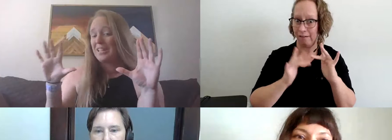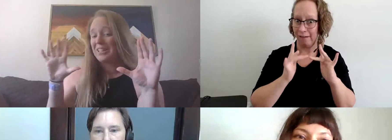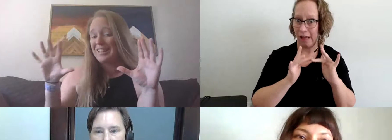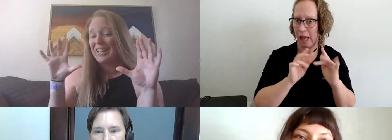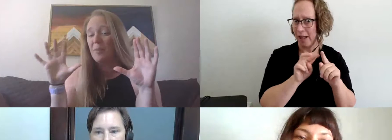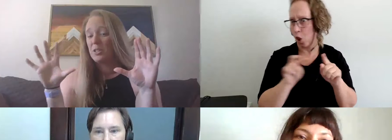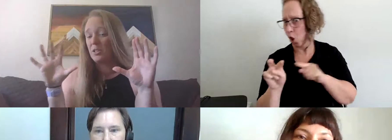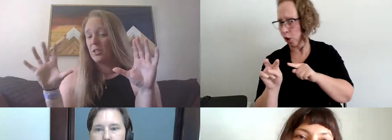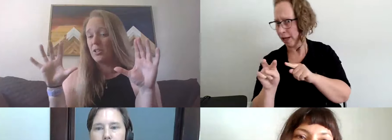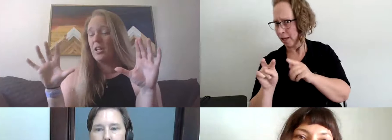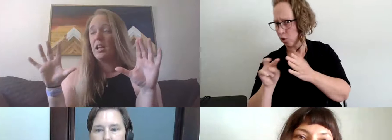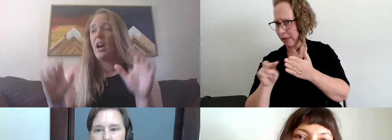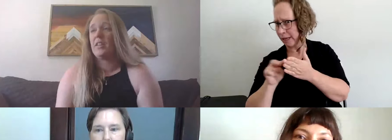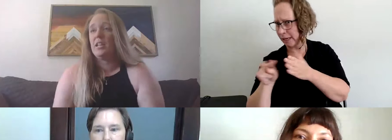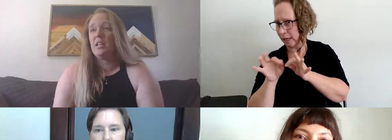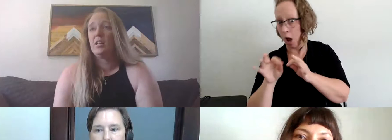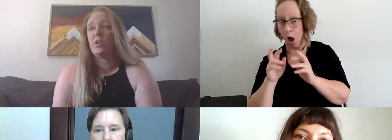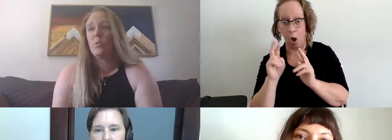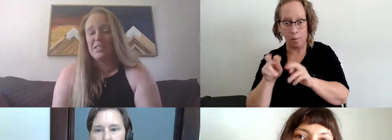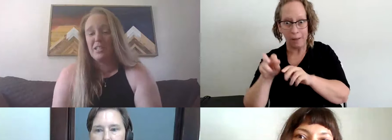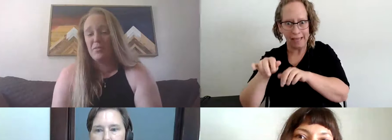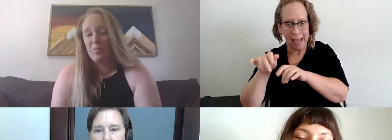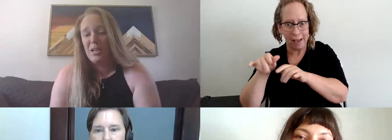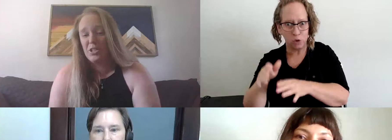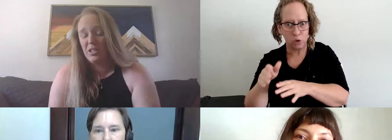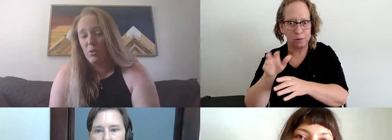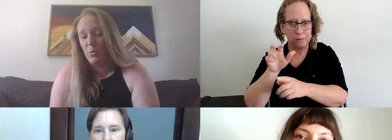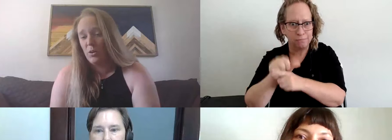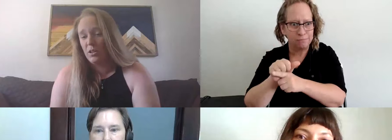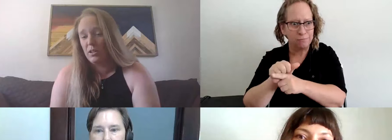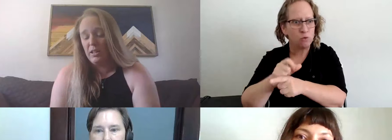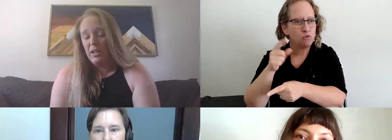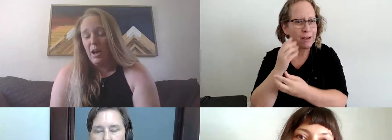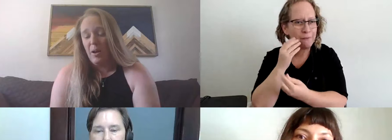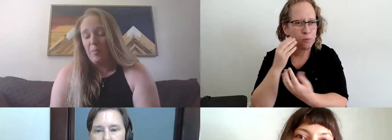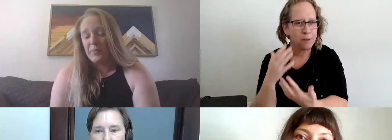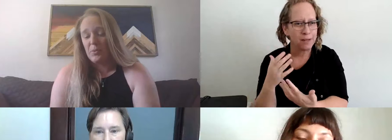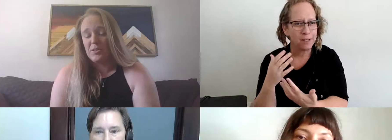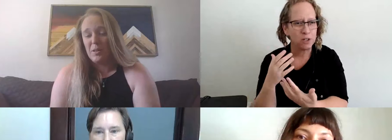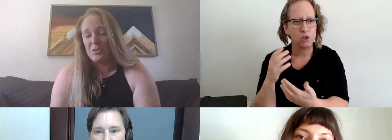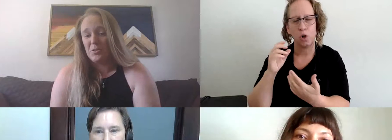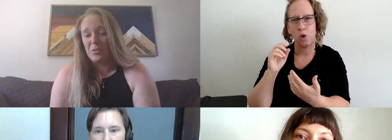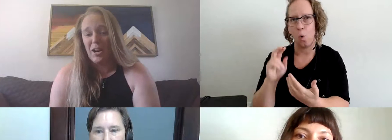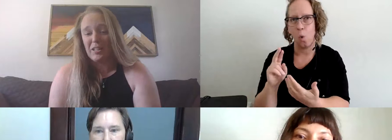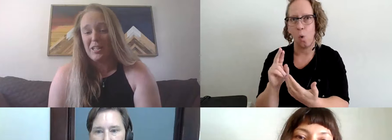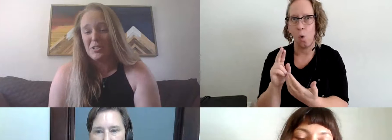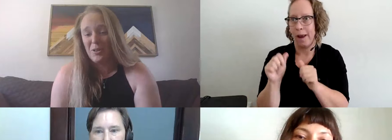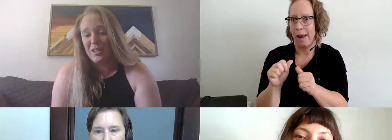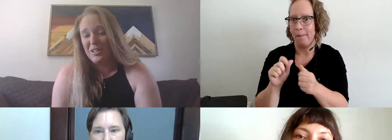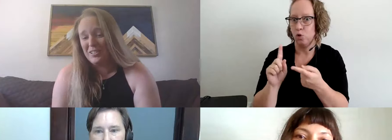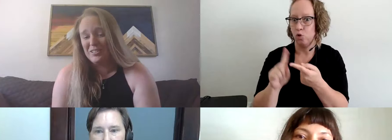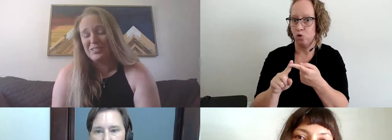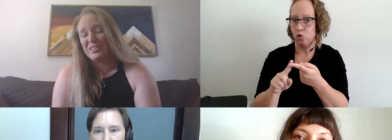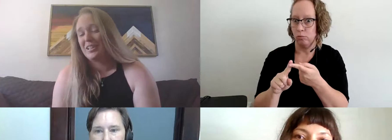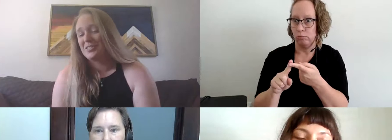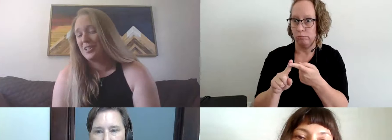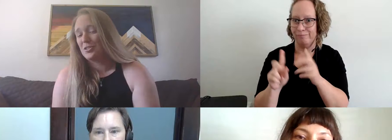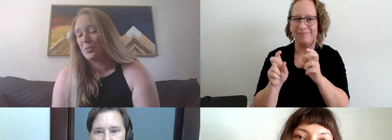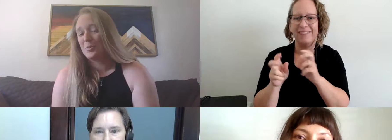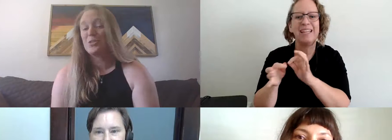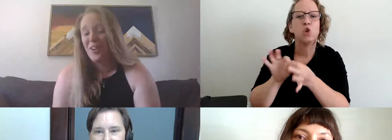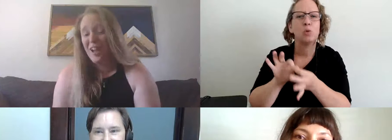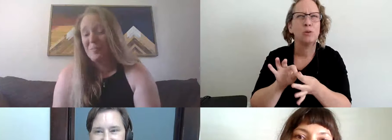and hoping that the captioner got the correct information or was able to correctly interpret,